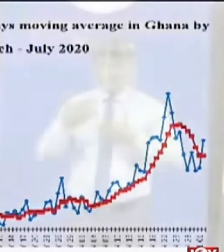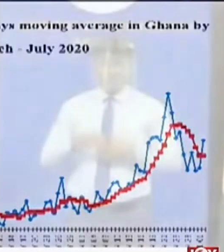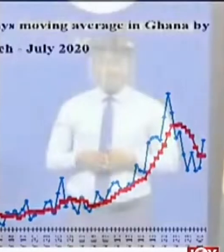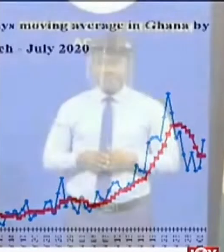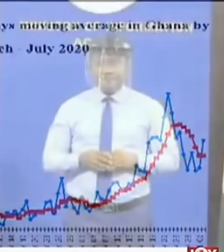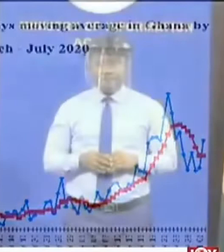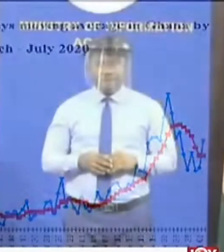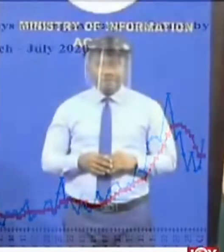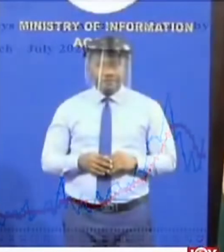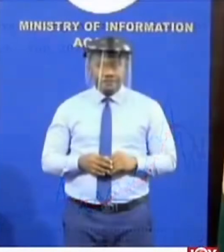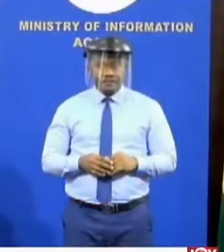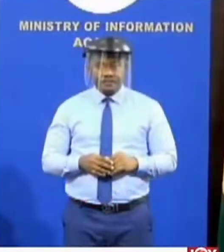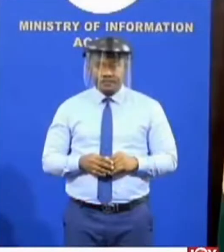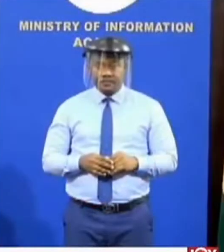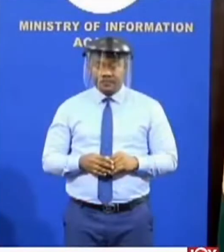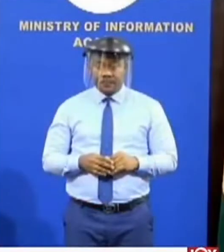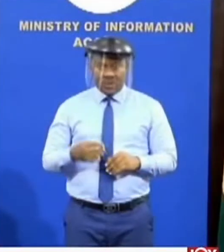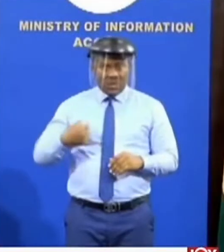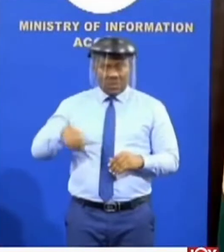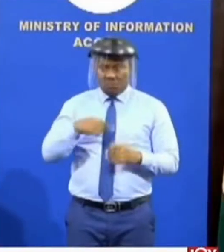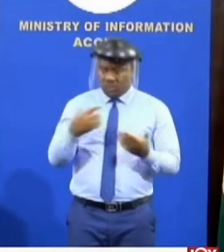Because we are not able to do a daily